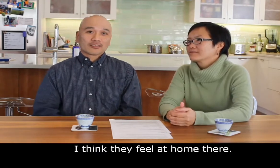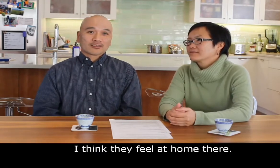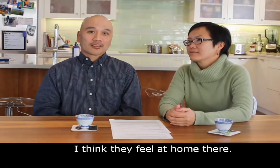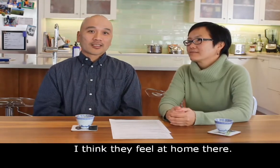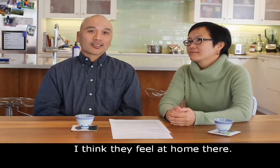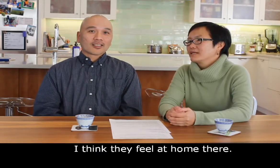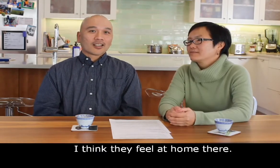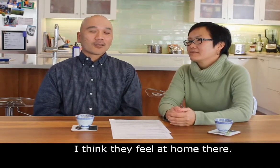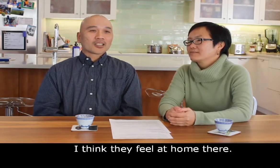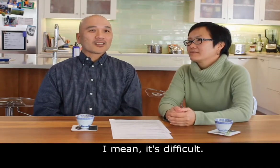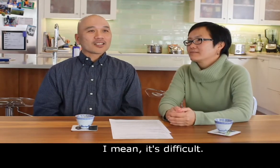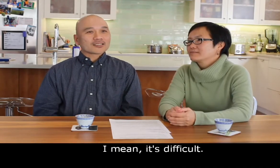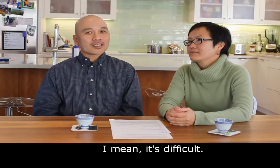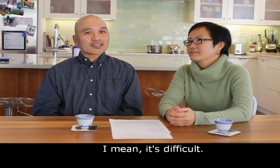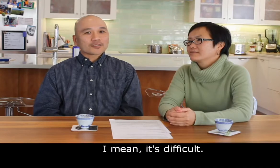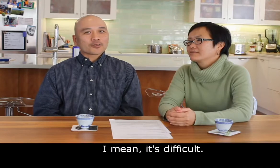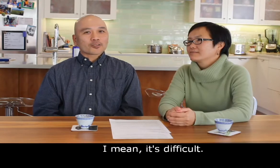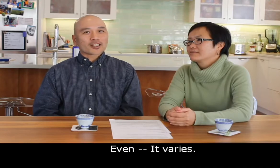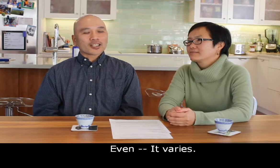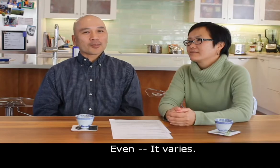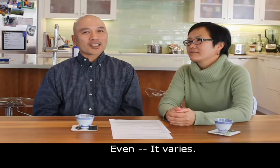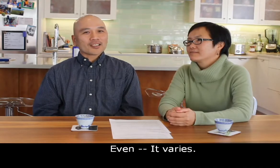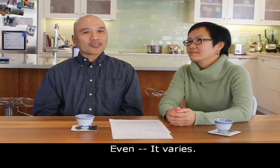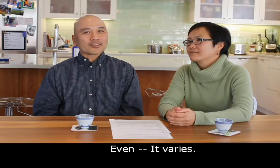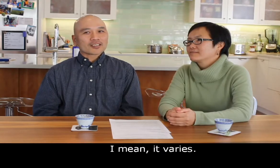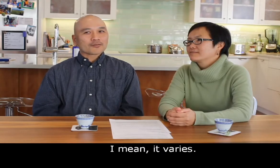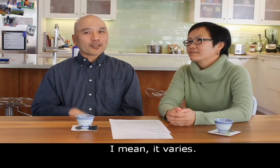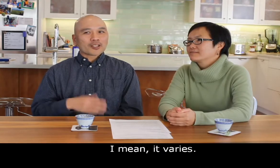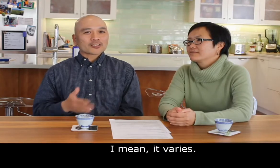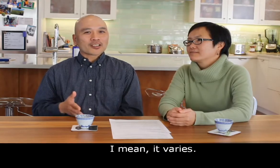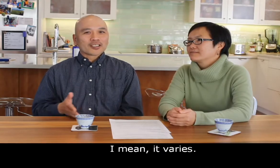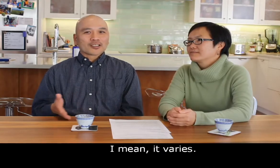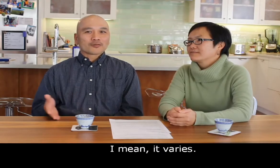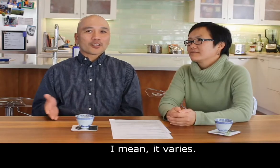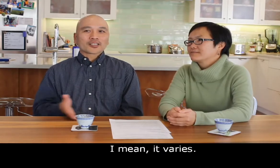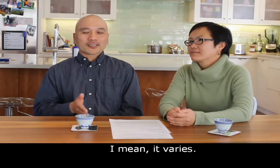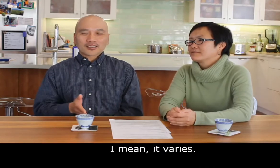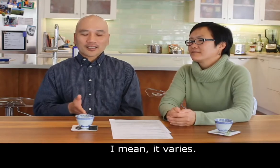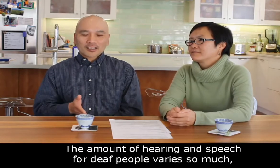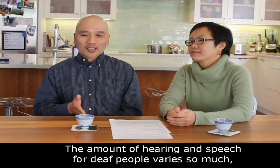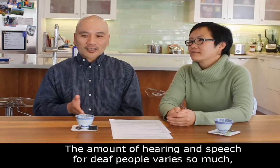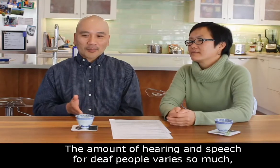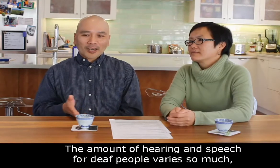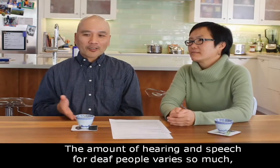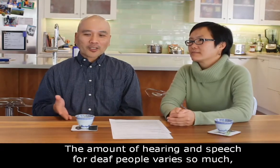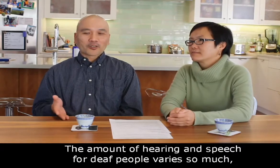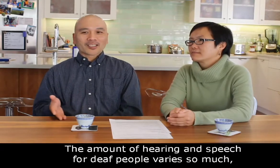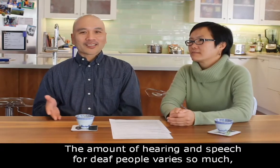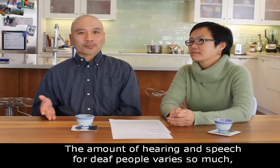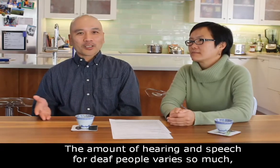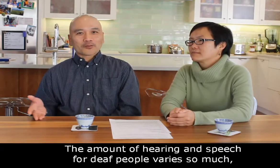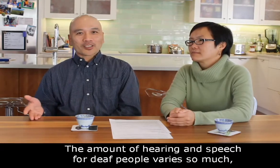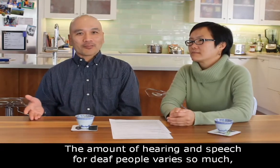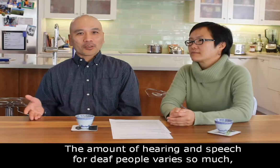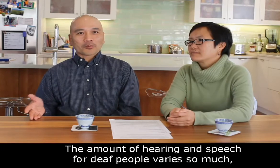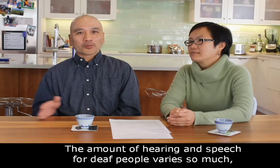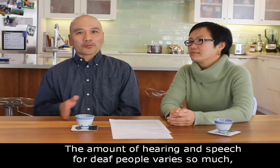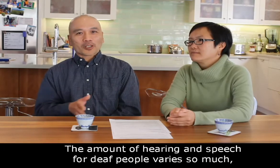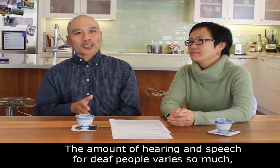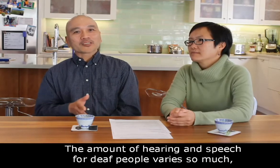right? Yeah. I mean, it's difficult, right? I mean, even it varies. The amount of hearing and speech for deaf people varies